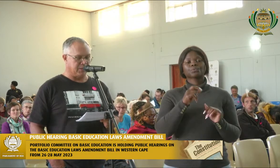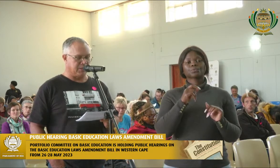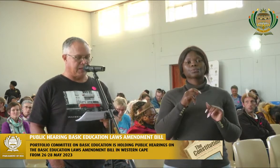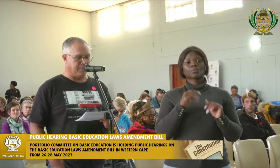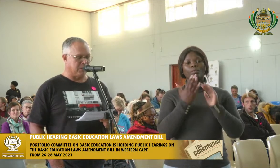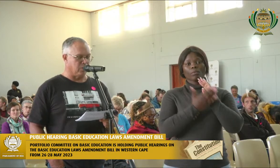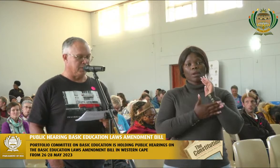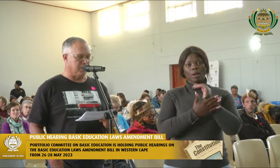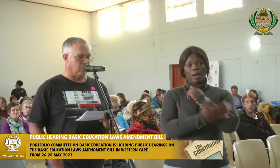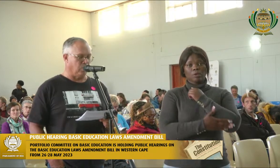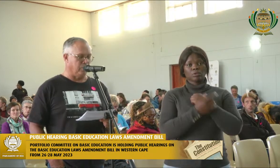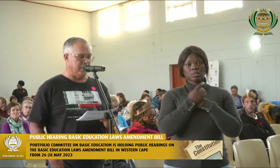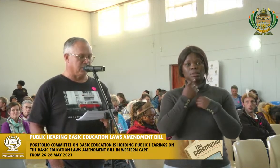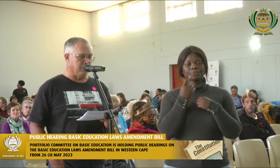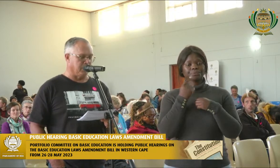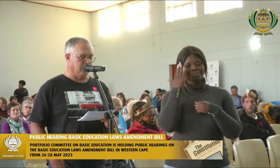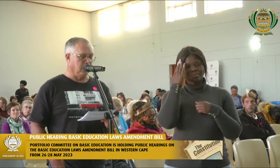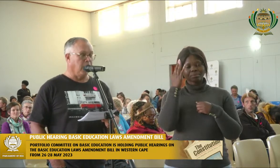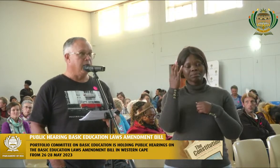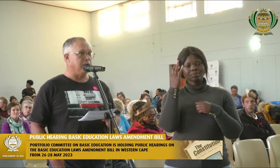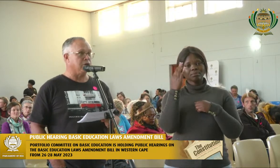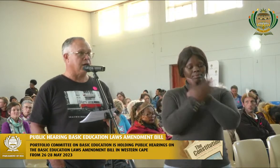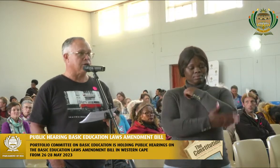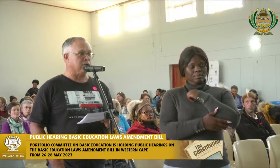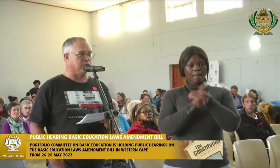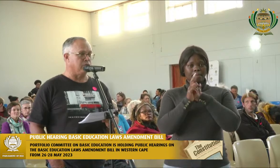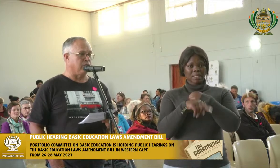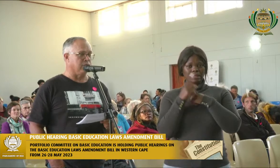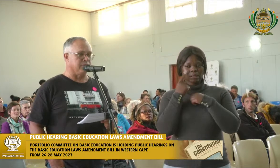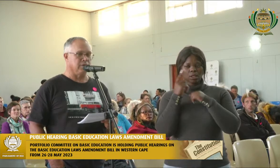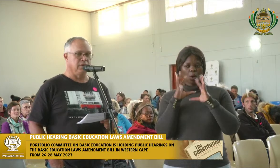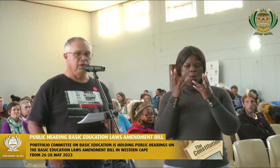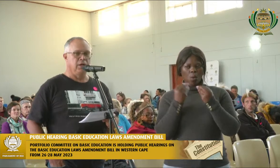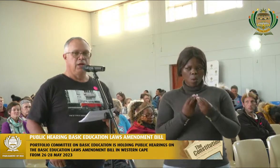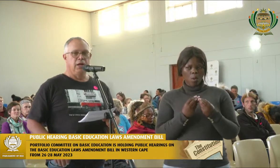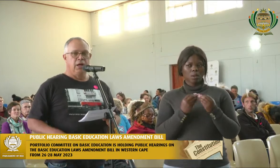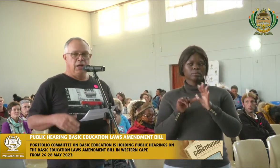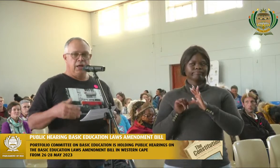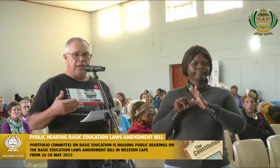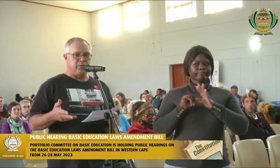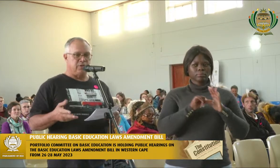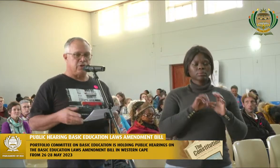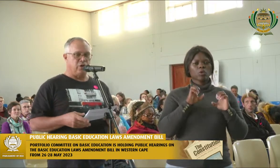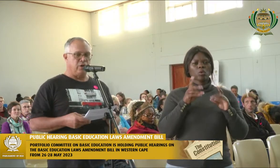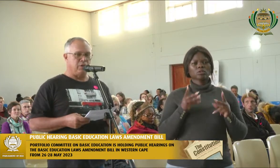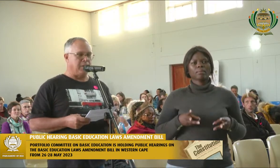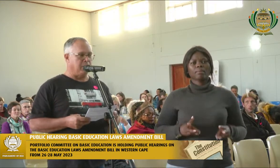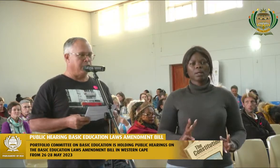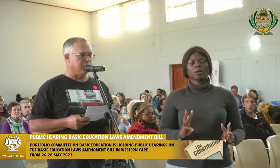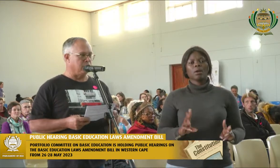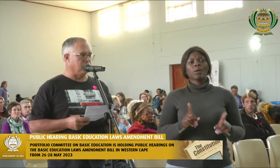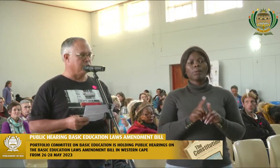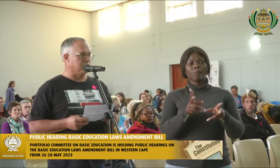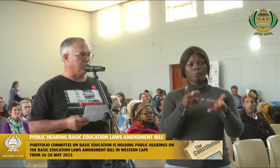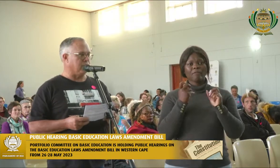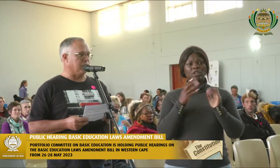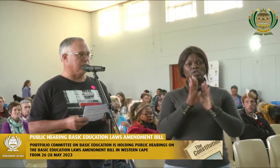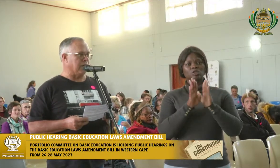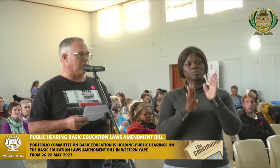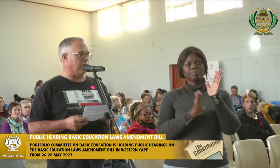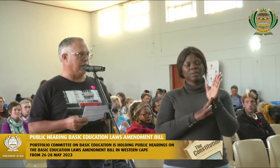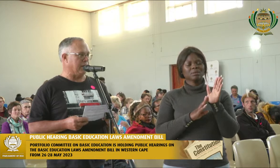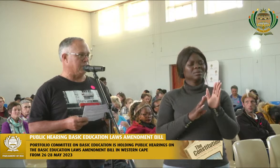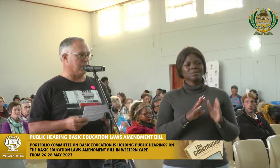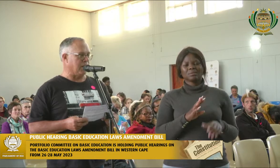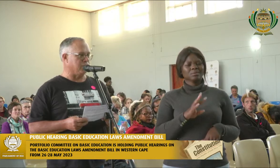states that the state must consider all reasonable educational alternatives. And as we just heard, the Bella Bill is not considering